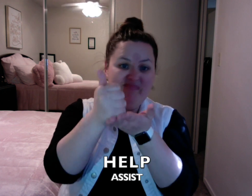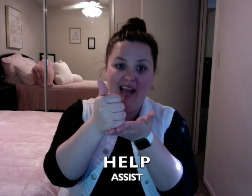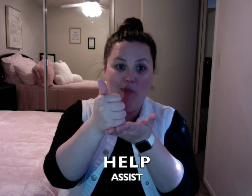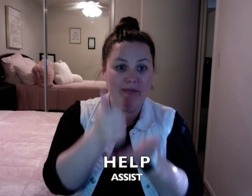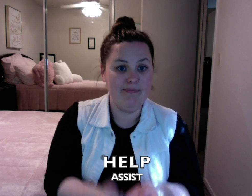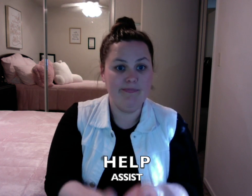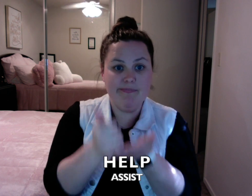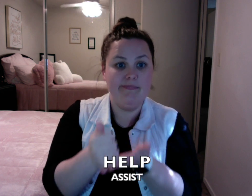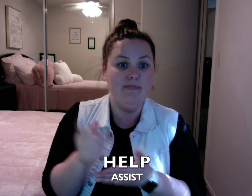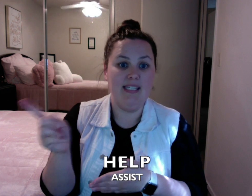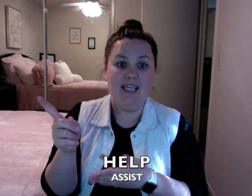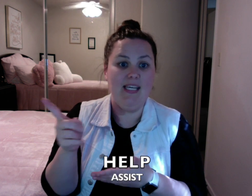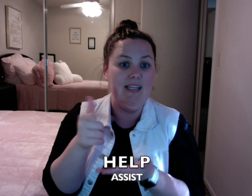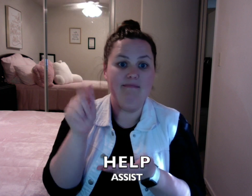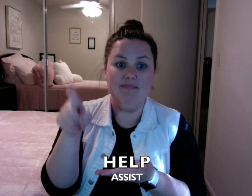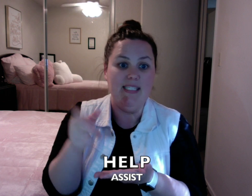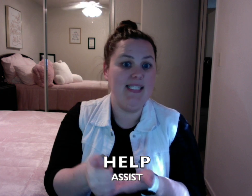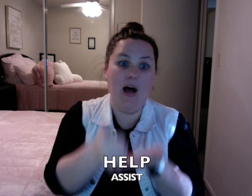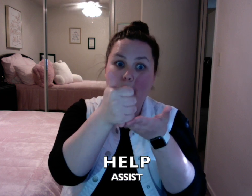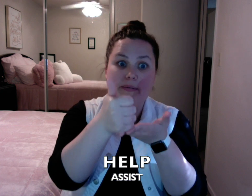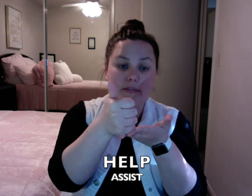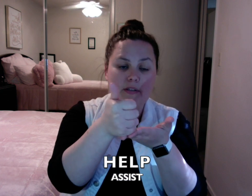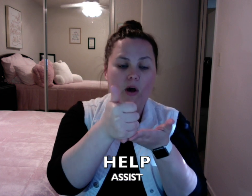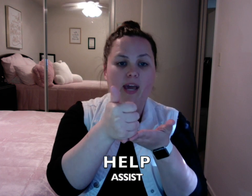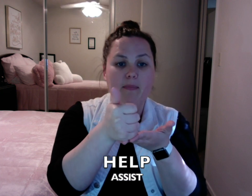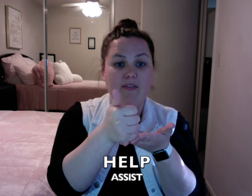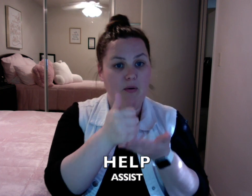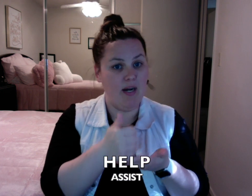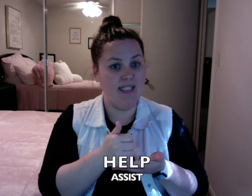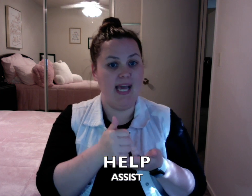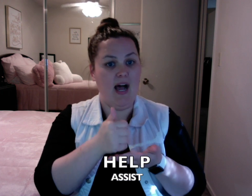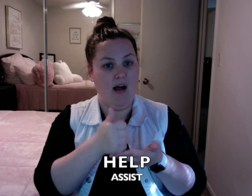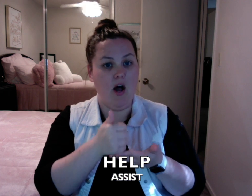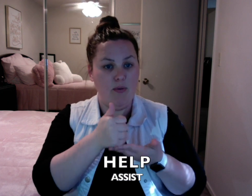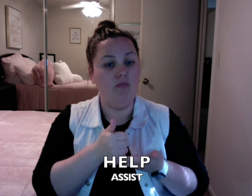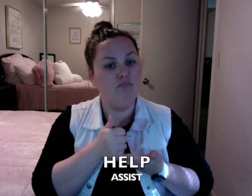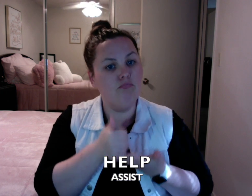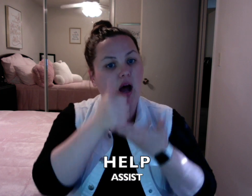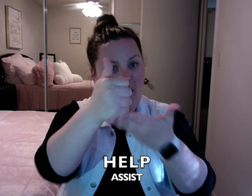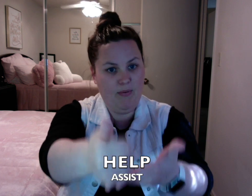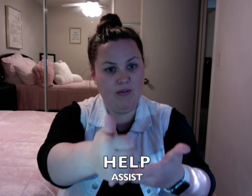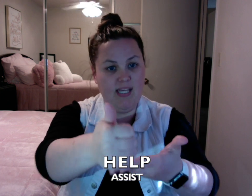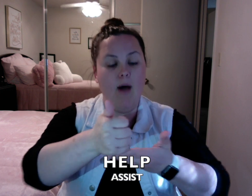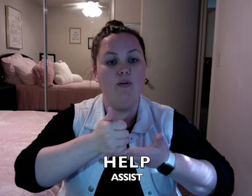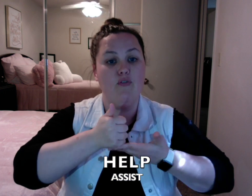Help. He needs help. Okay, but if I wanted to say I'll help you, I'll help you. See how it moves from